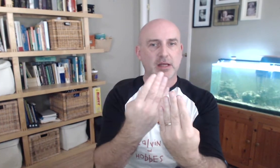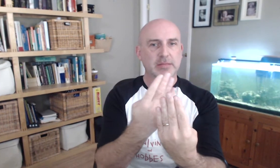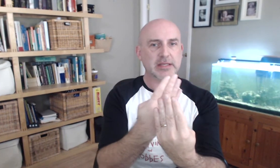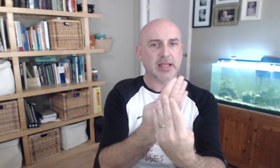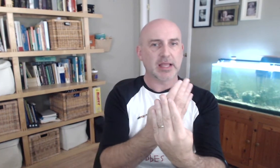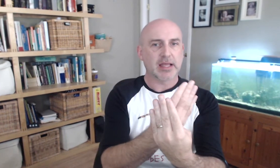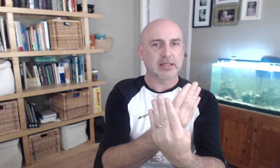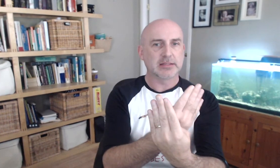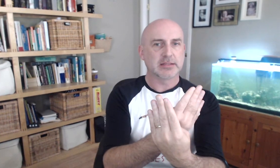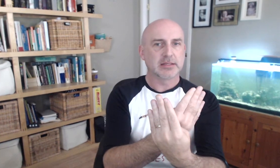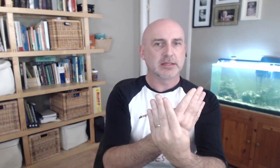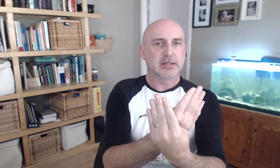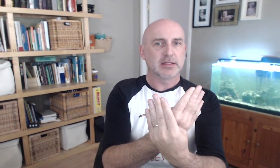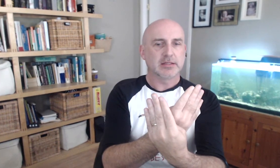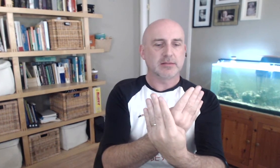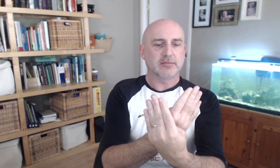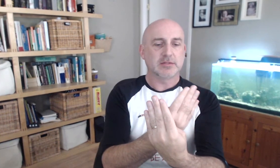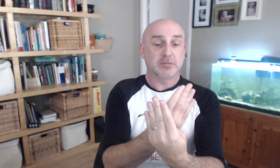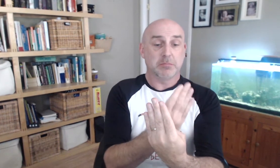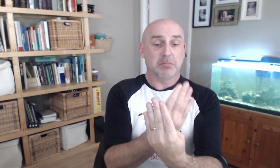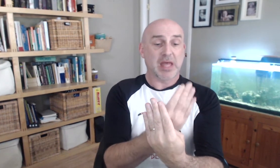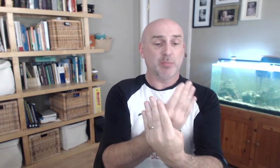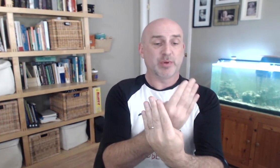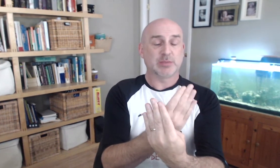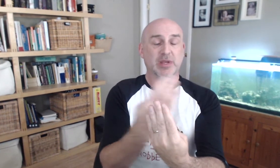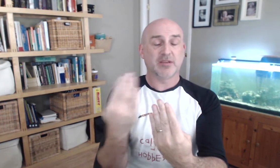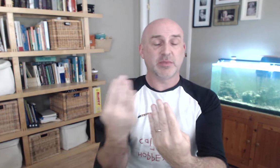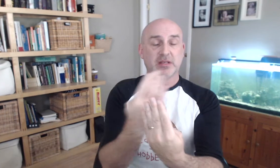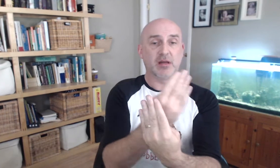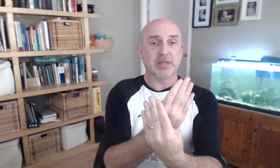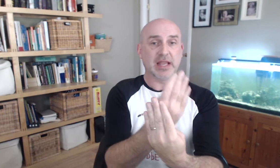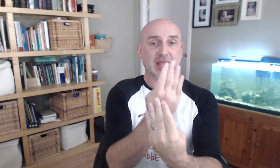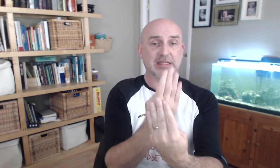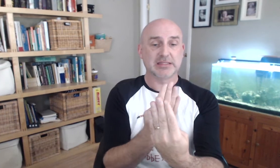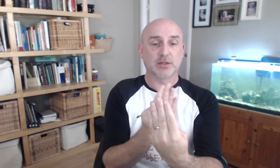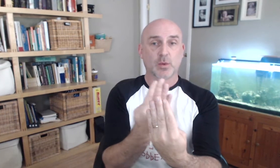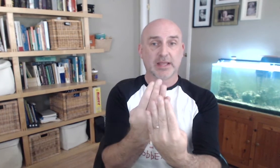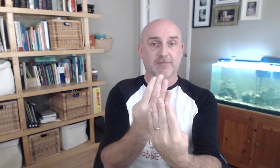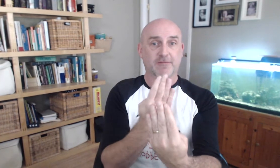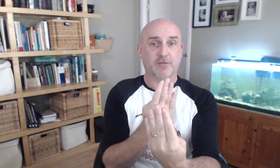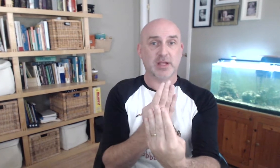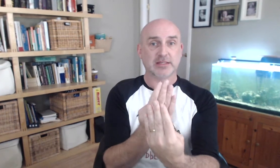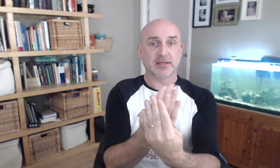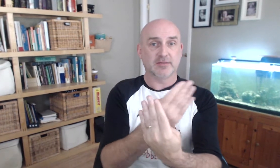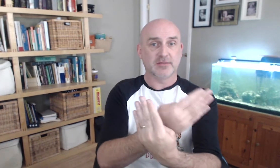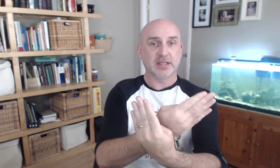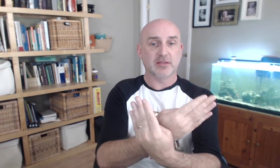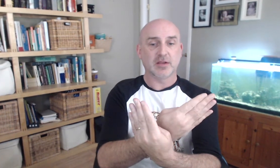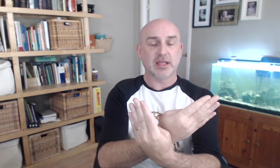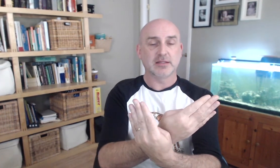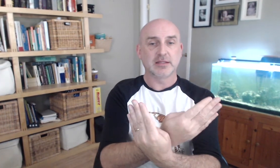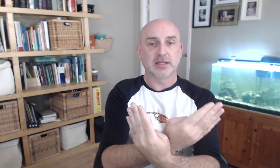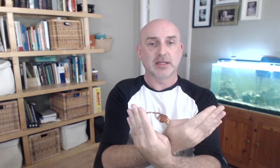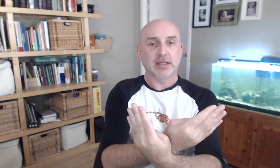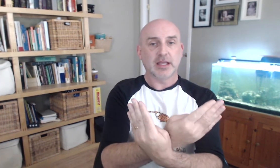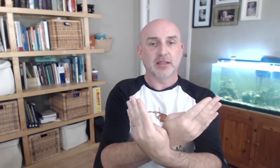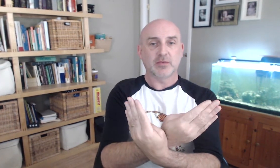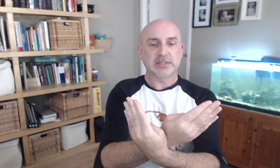dominant hand. To my perspective, my dominant hand is going in front of the other hand. And then once I've